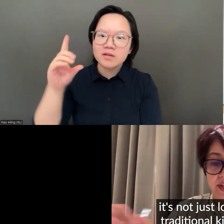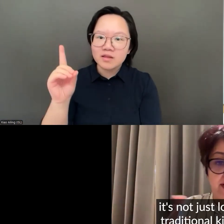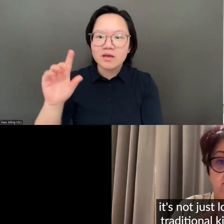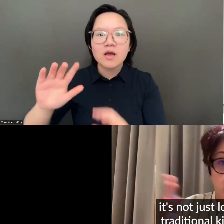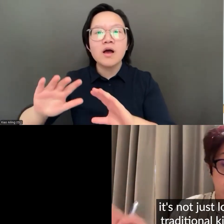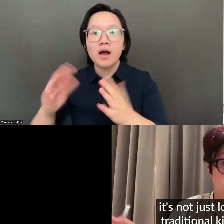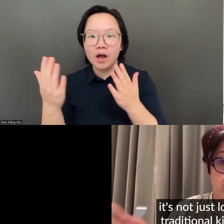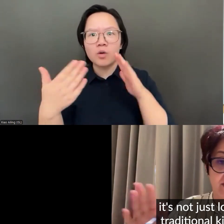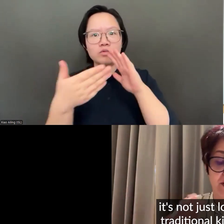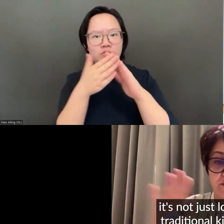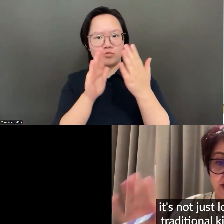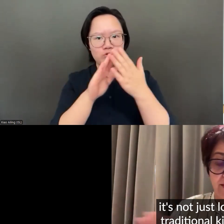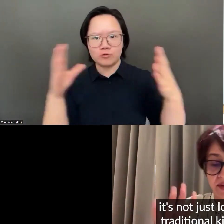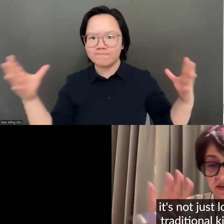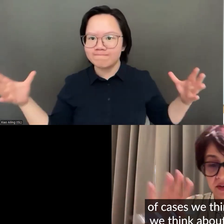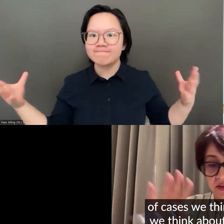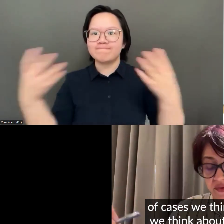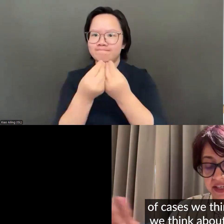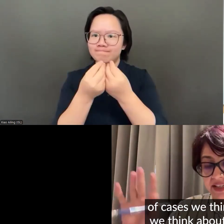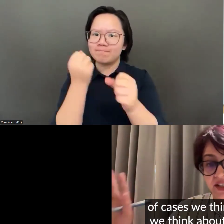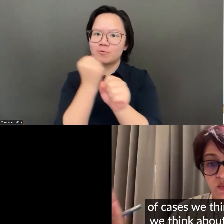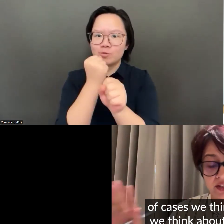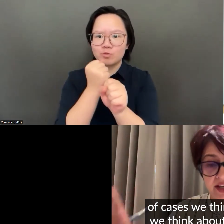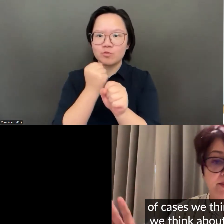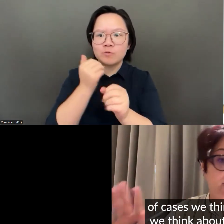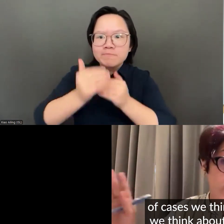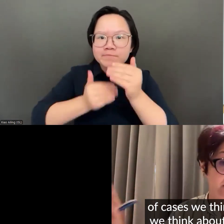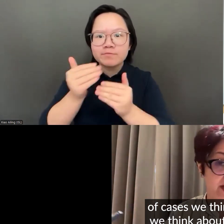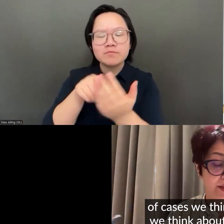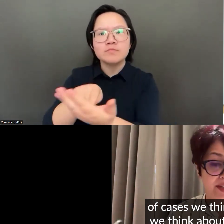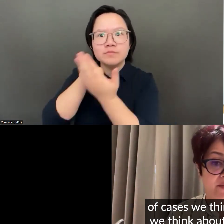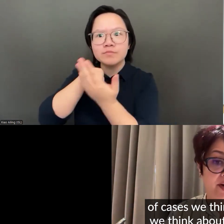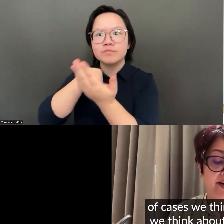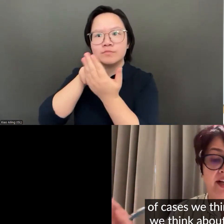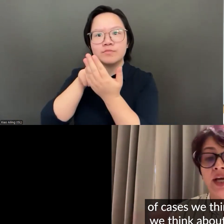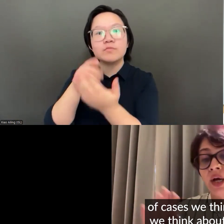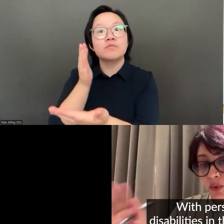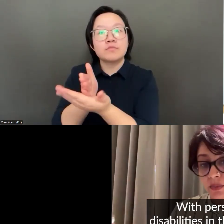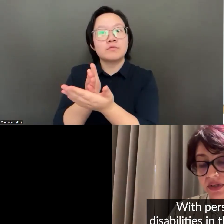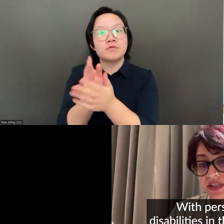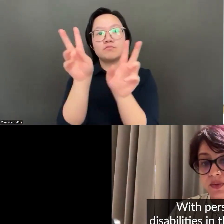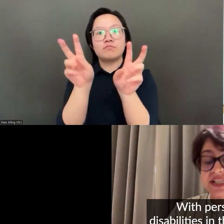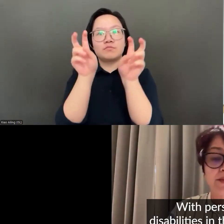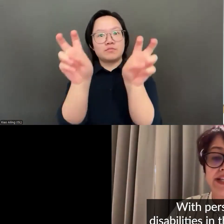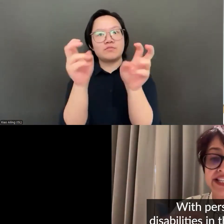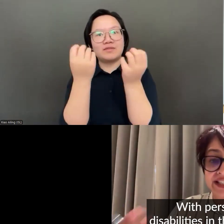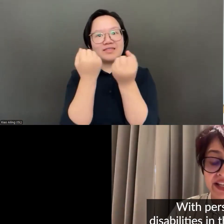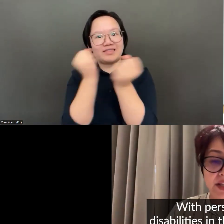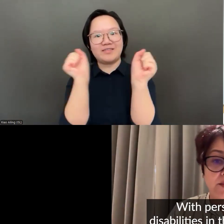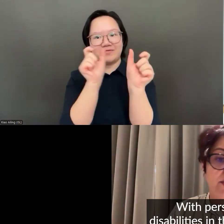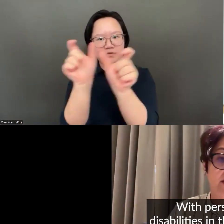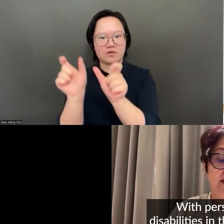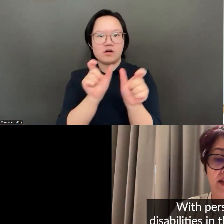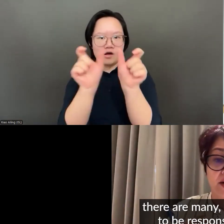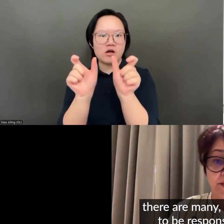just looking at the traditional kind of gamut of cases we think about when we think about safeguarding with persons with disabilities in